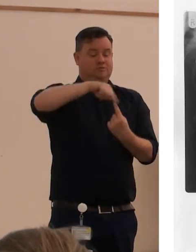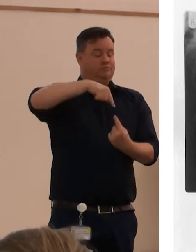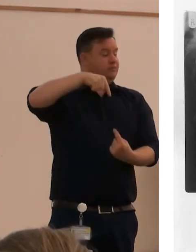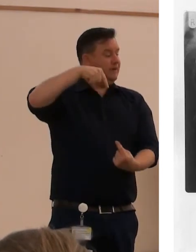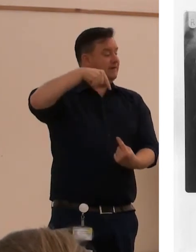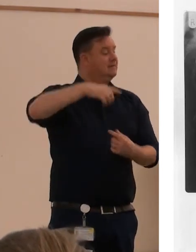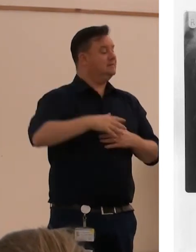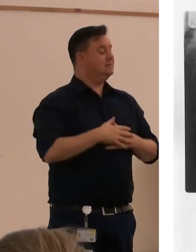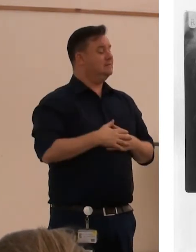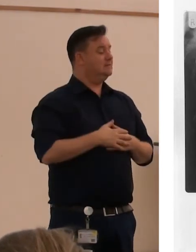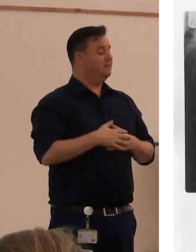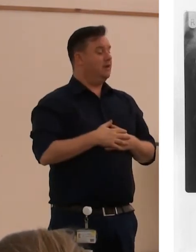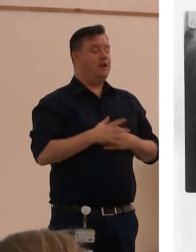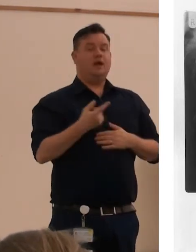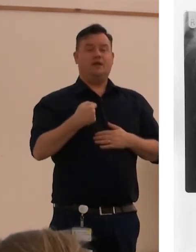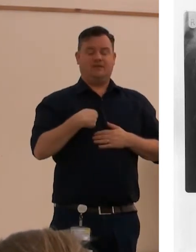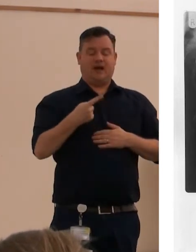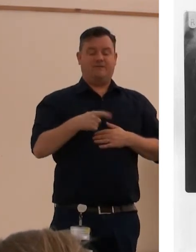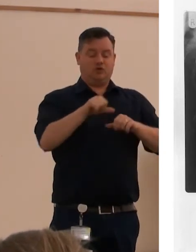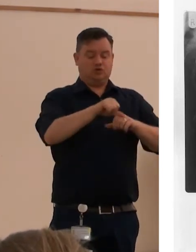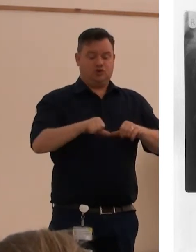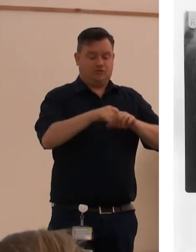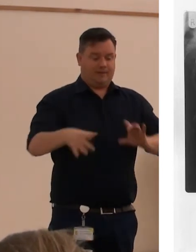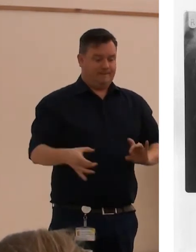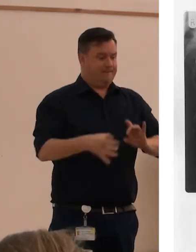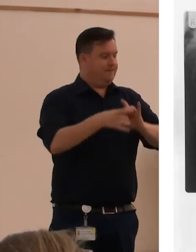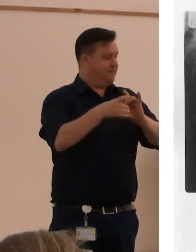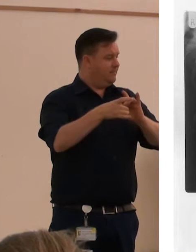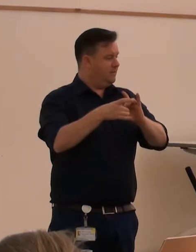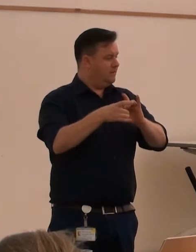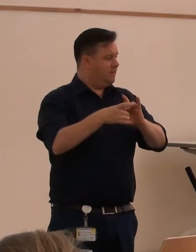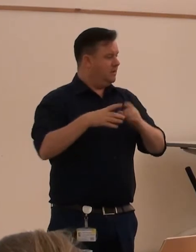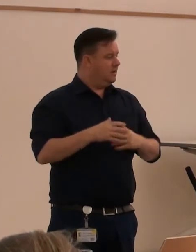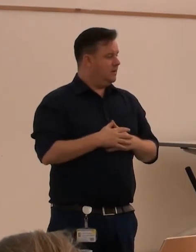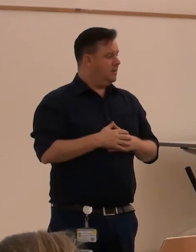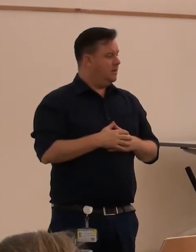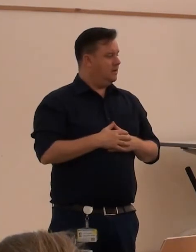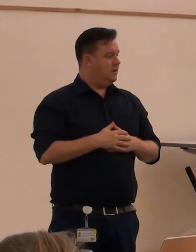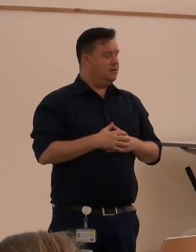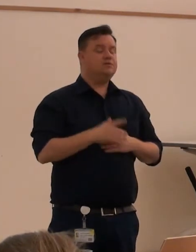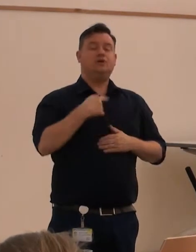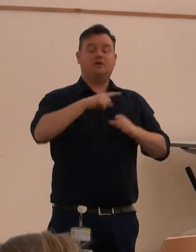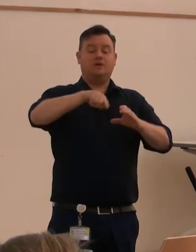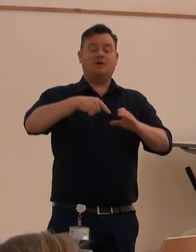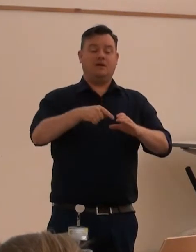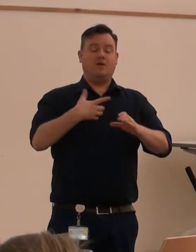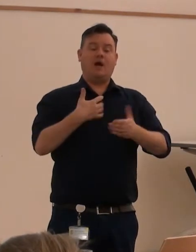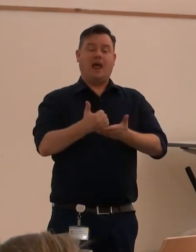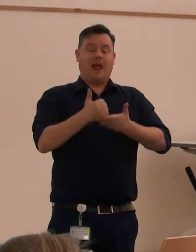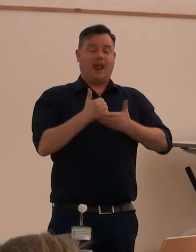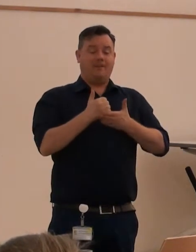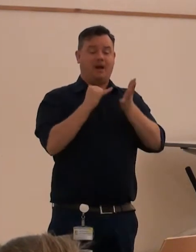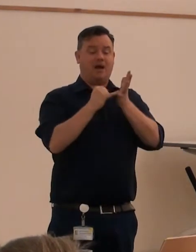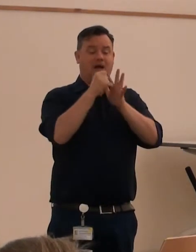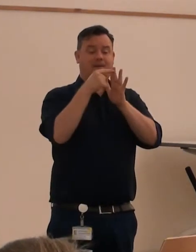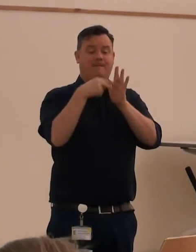were inserted by surgery to have a motor accident. And so the springs were to hold my spine together. I don't know if